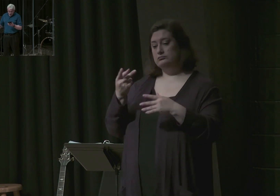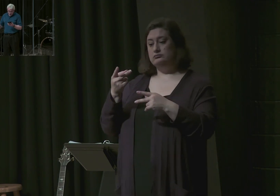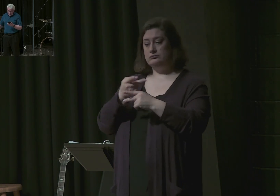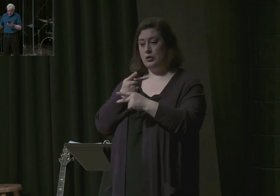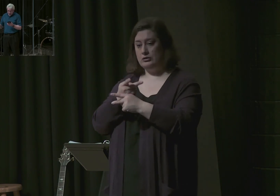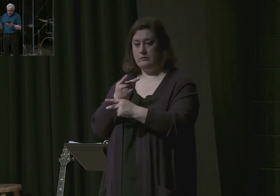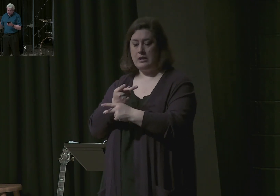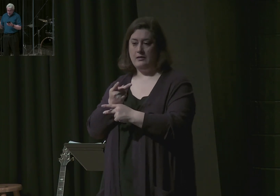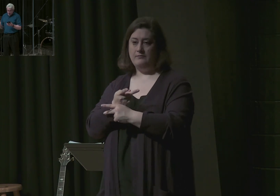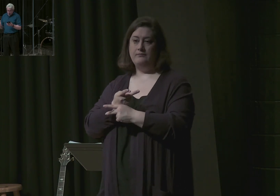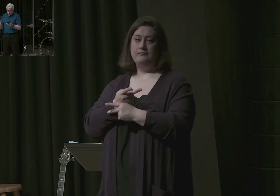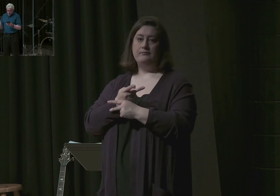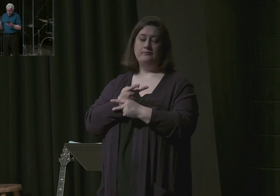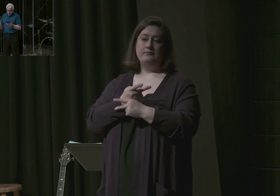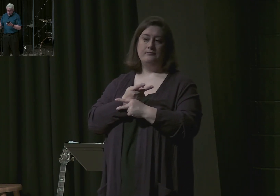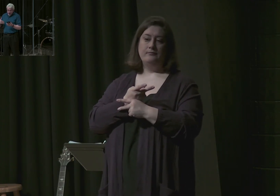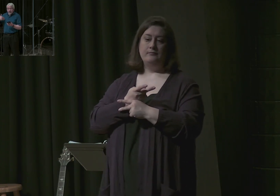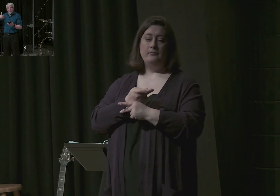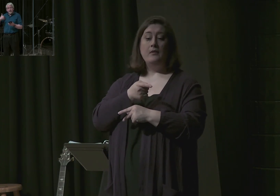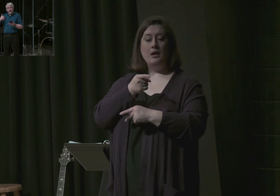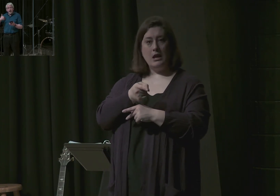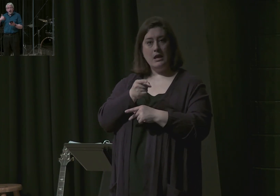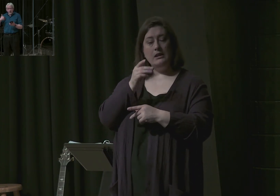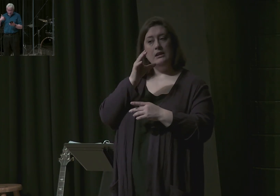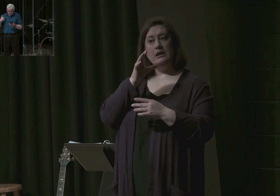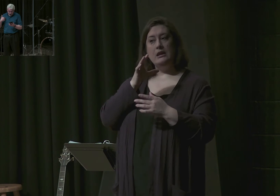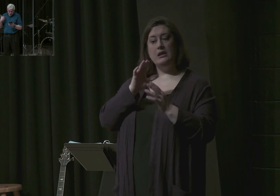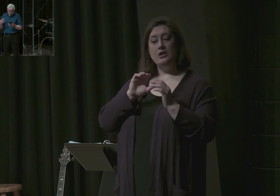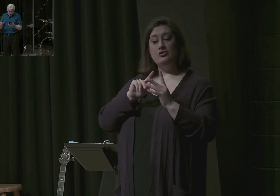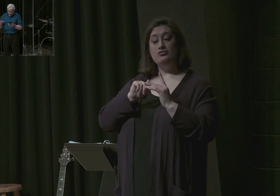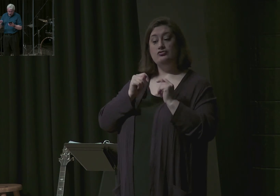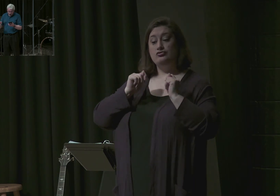The purpose here is twofold. He